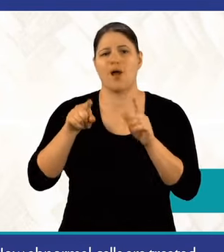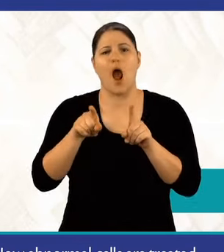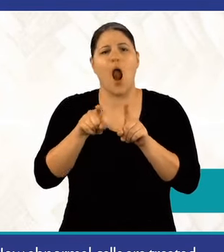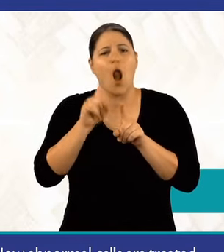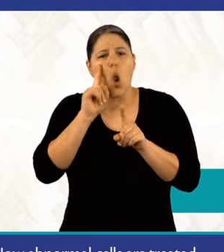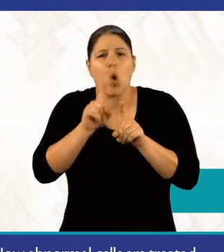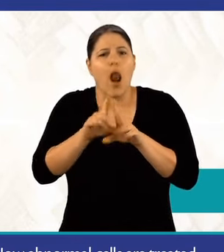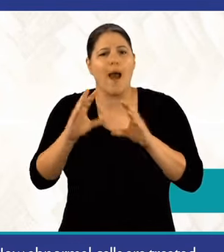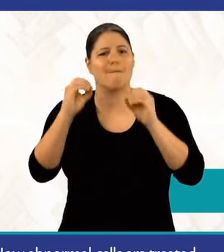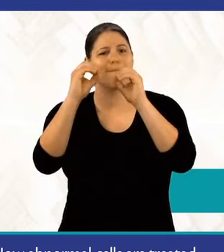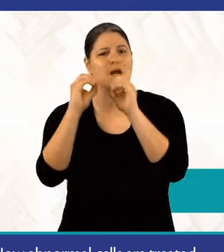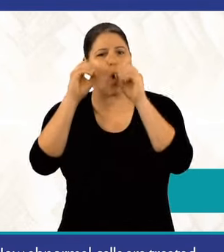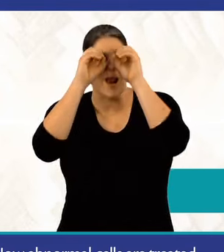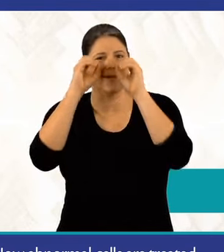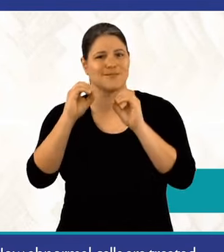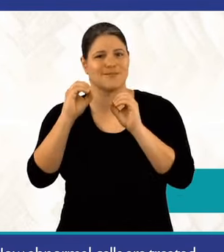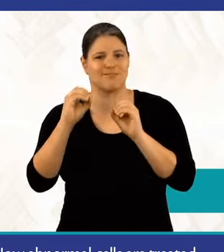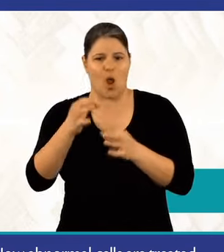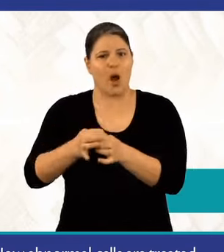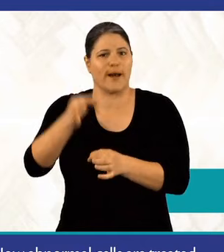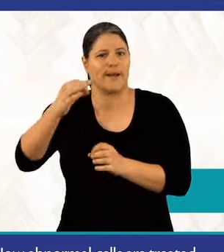The colposcope looks like a pair of binoculars on a stand.